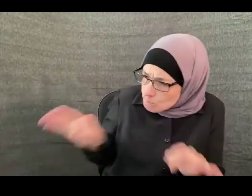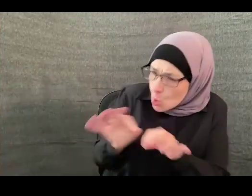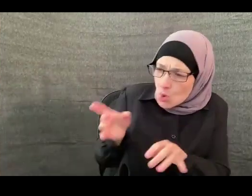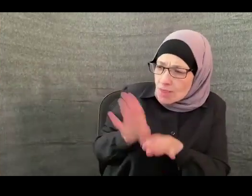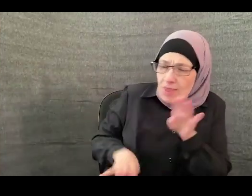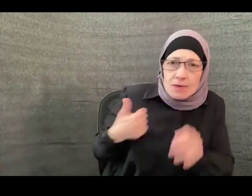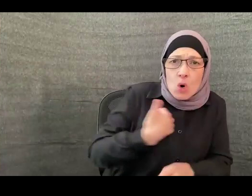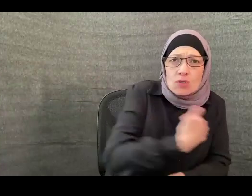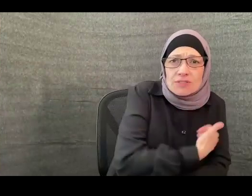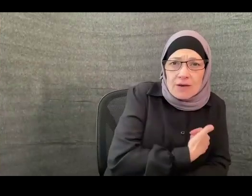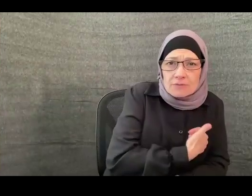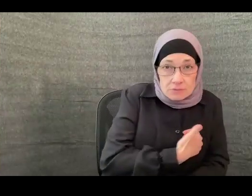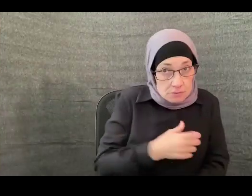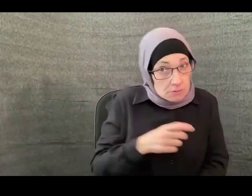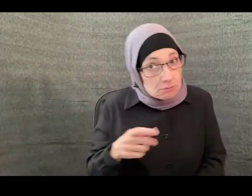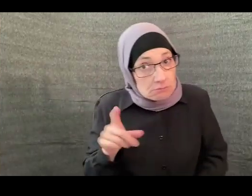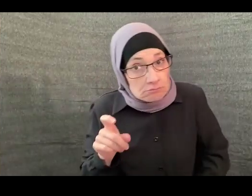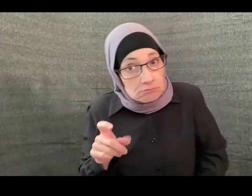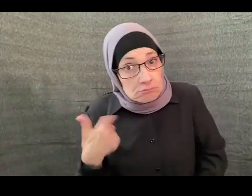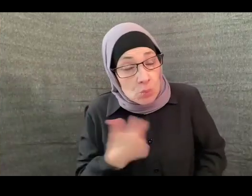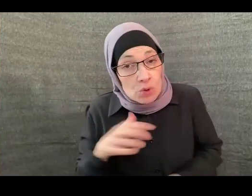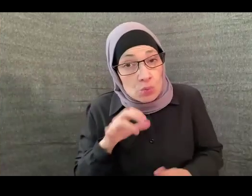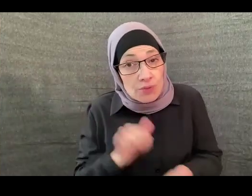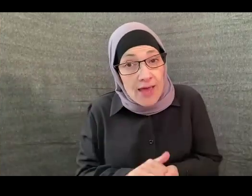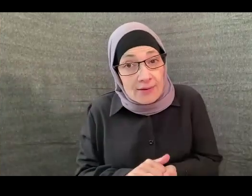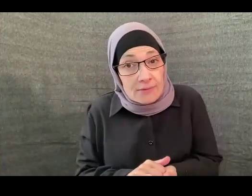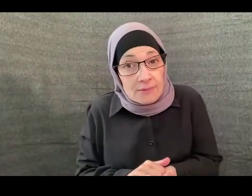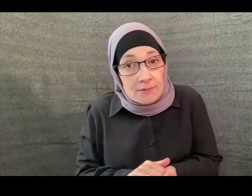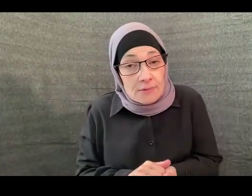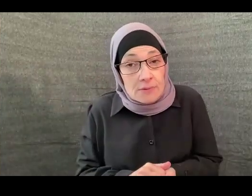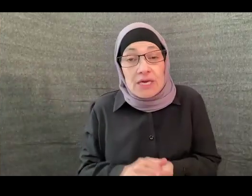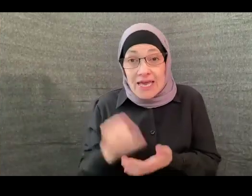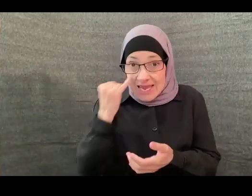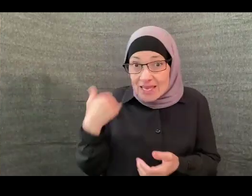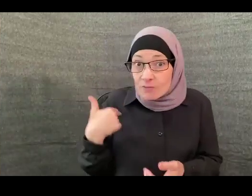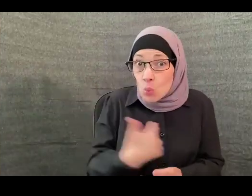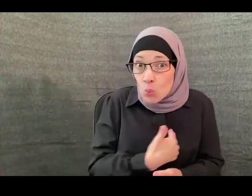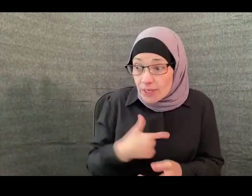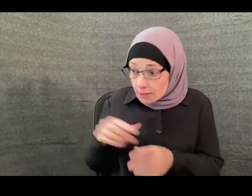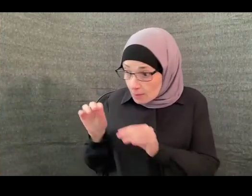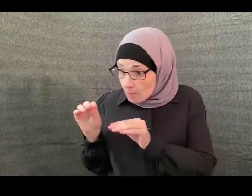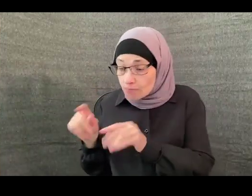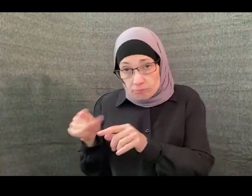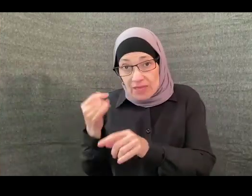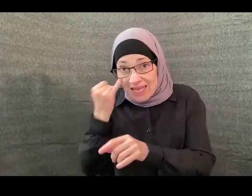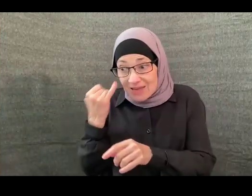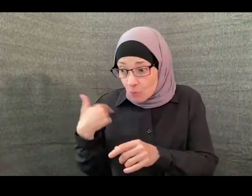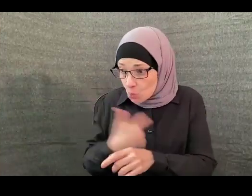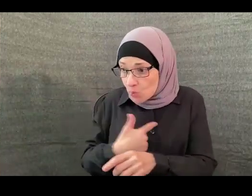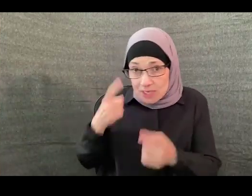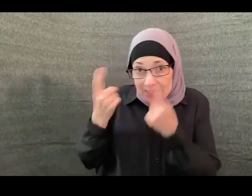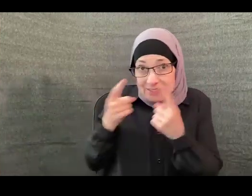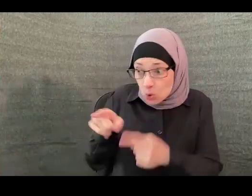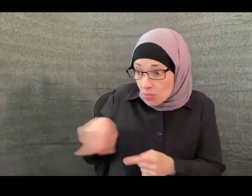over ourselves and our needs, that means we have not yet gotten rid